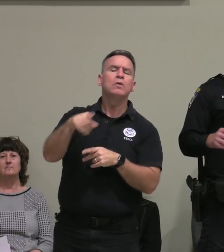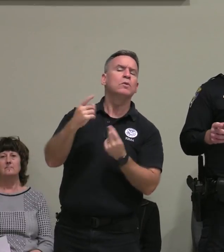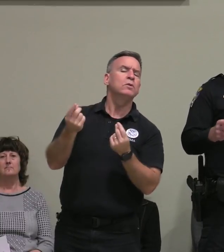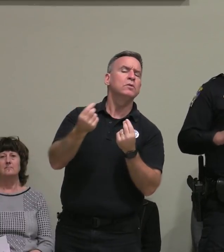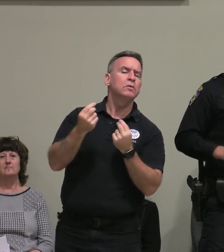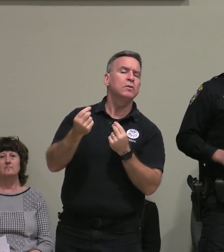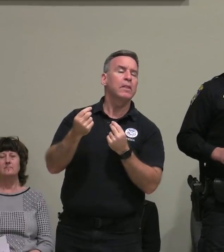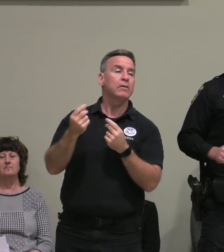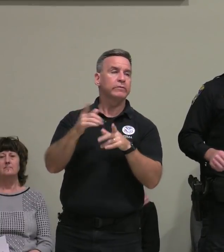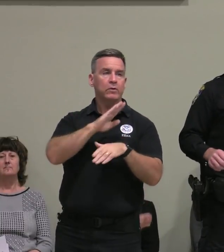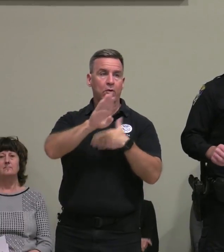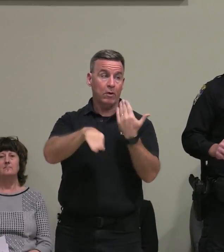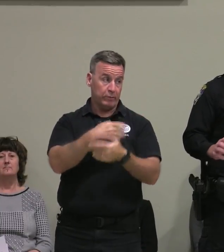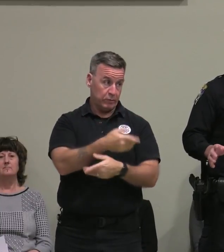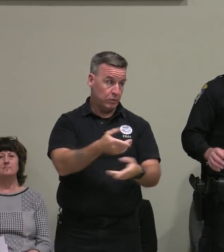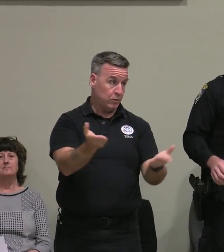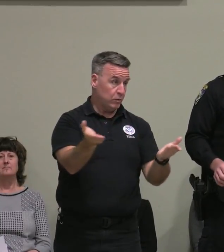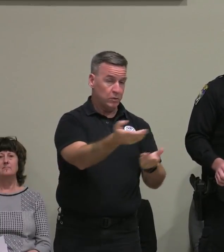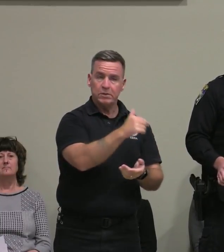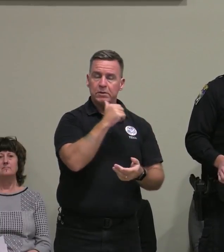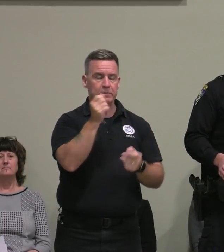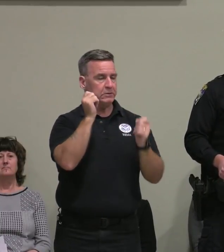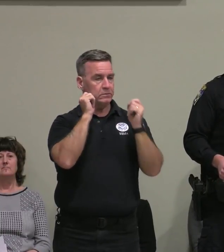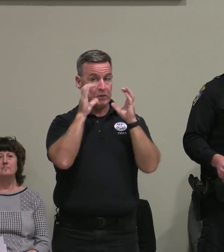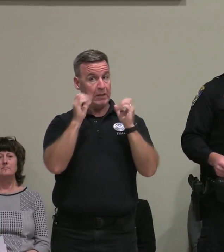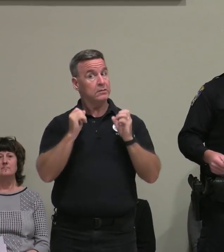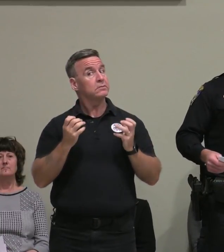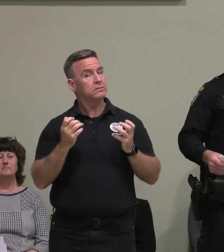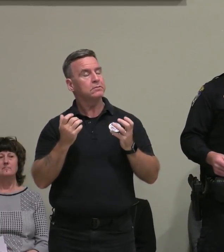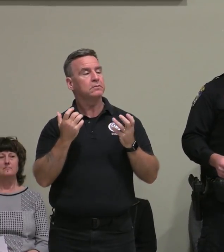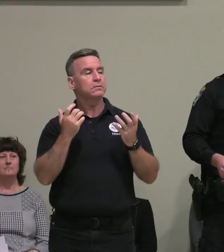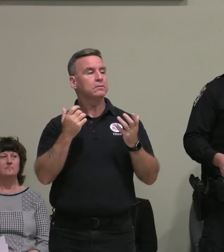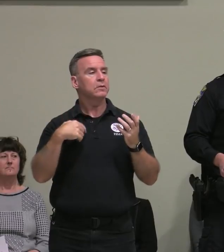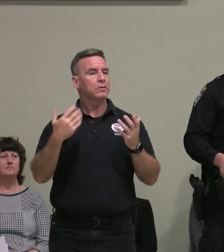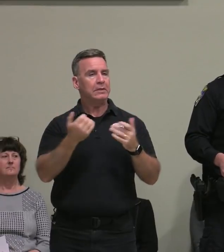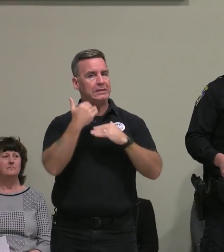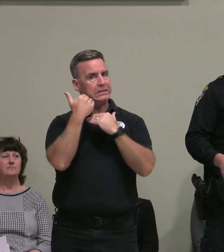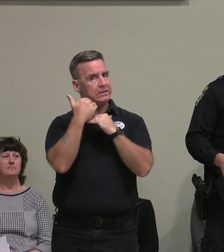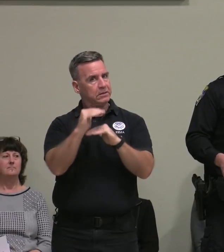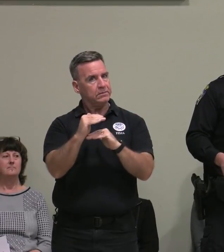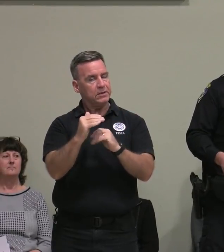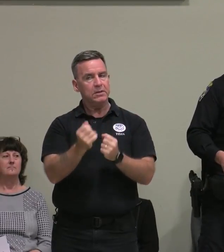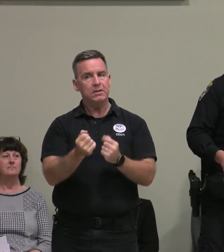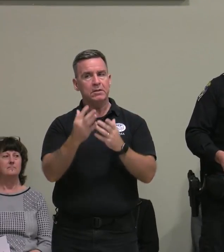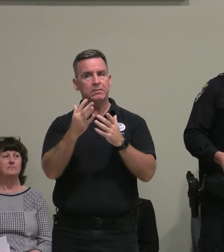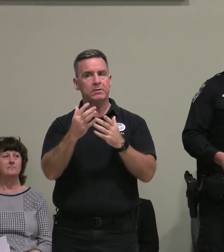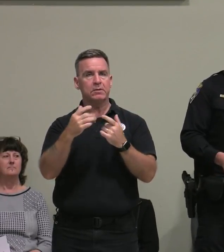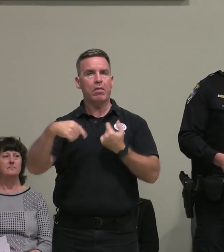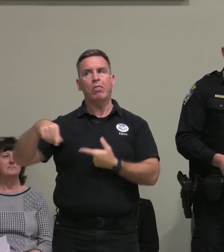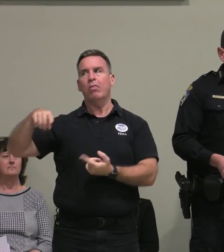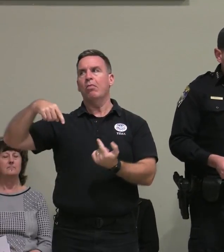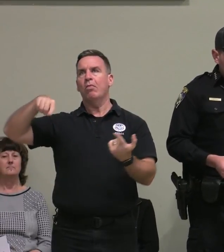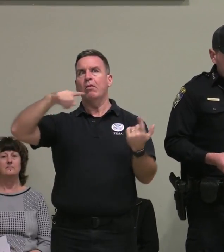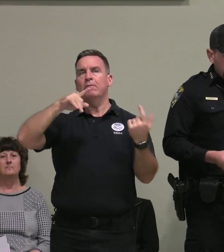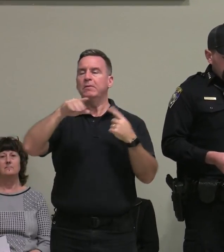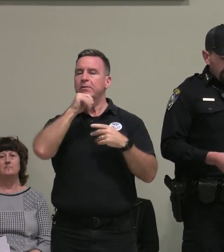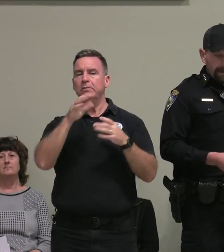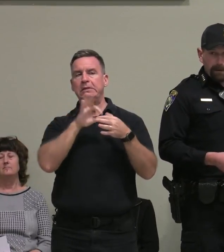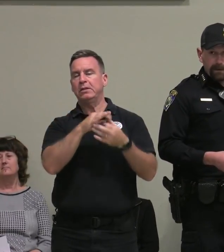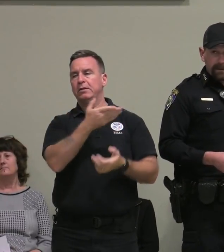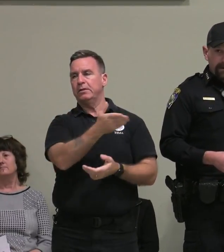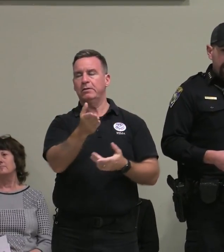you're doing and we're doing that for all of you. So don't be surprised, but we want to limit the amount of stragglers and people that shouldn't be